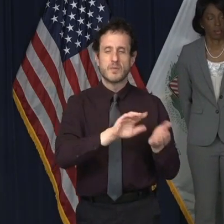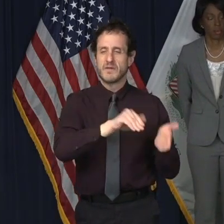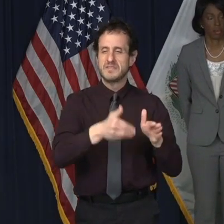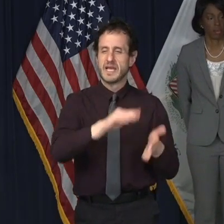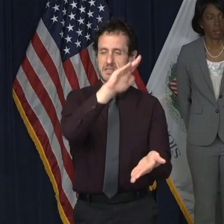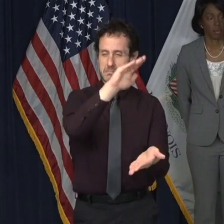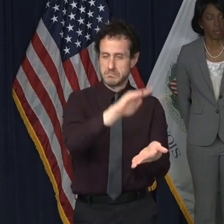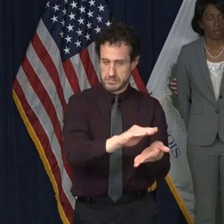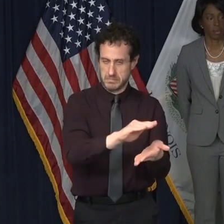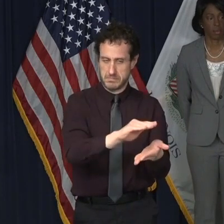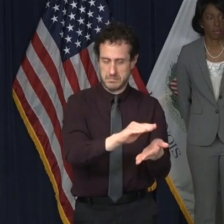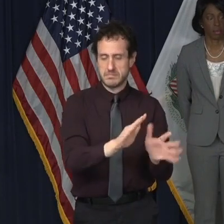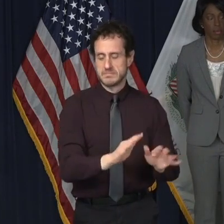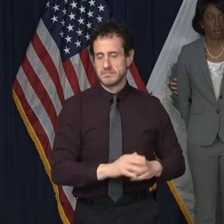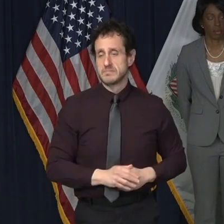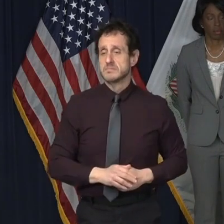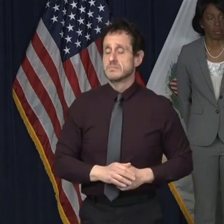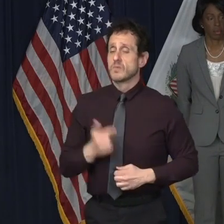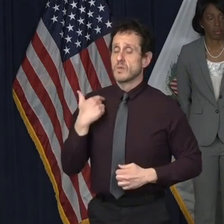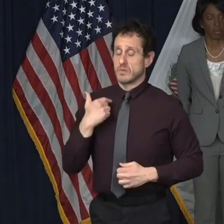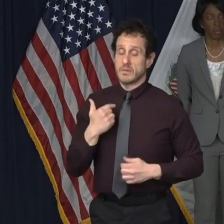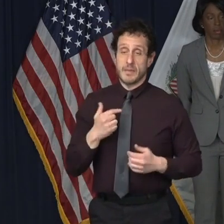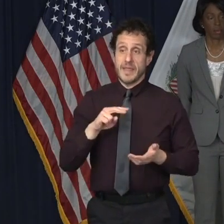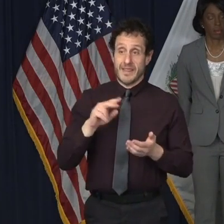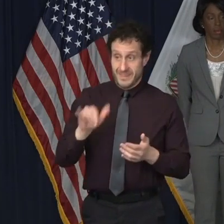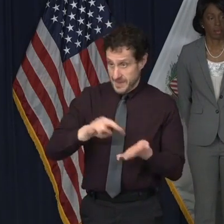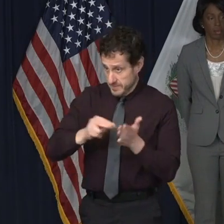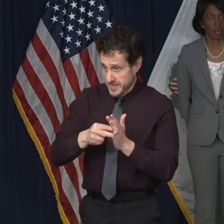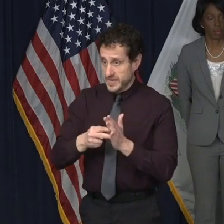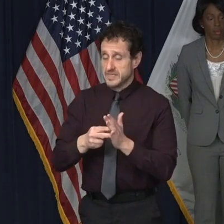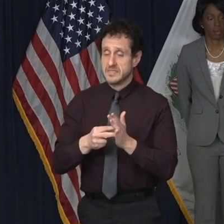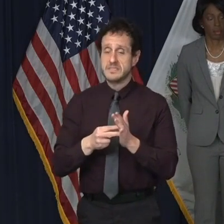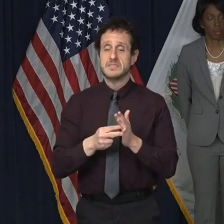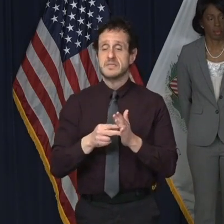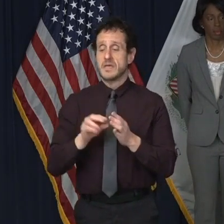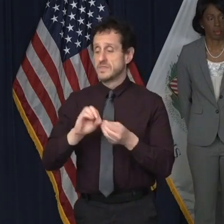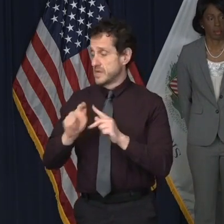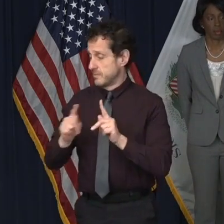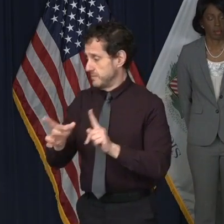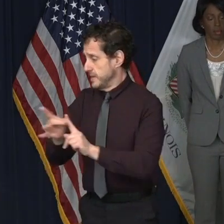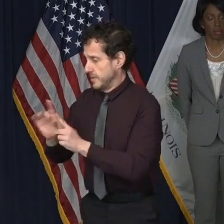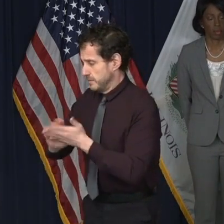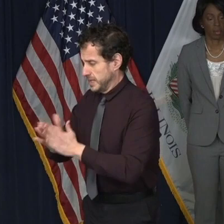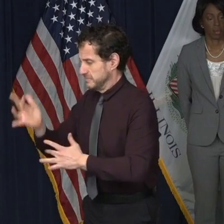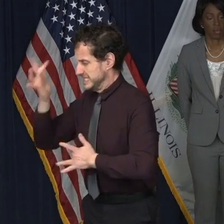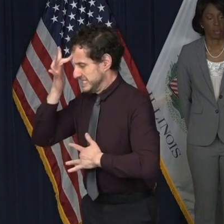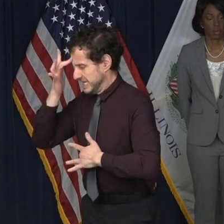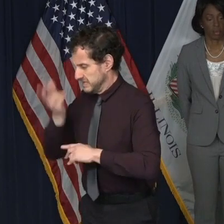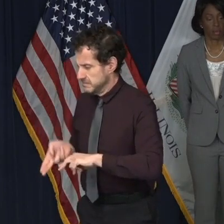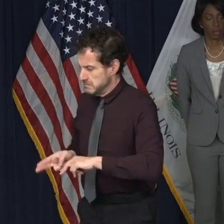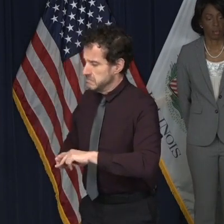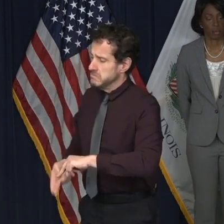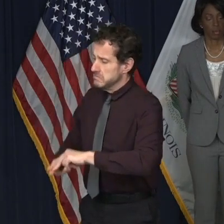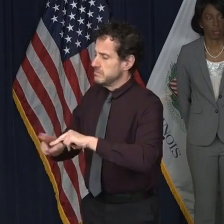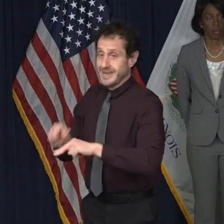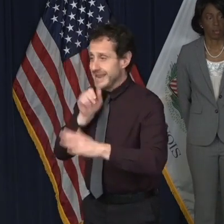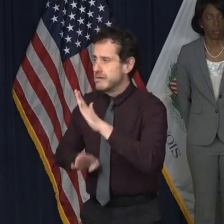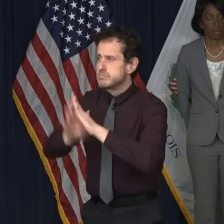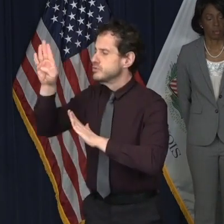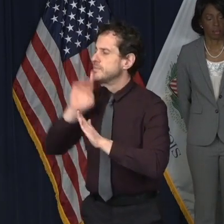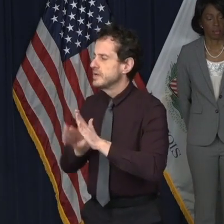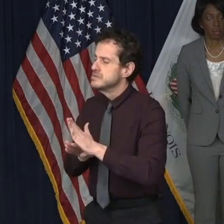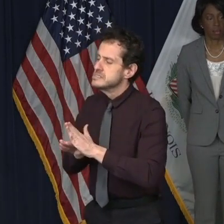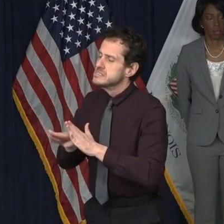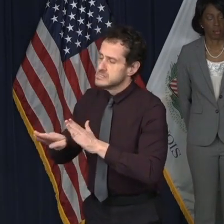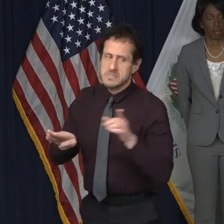the ability to treat patients to the best of their ability without having to make dark choices, very real choices